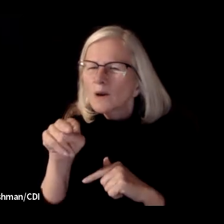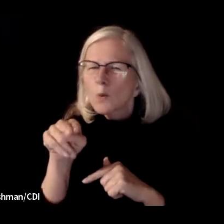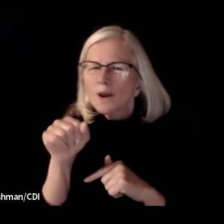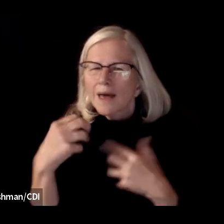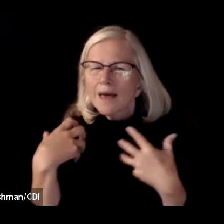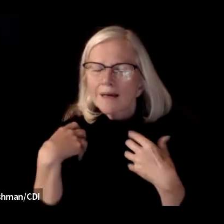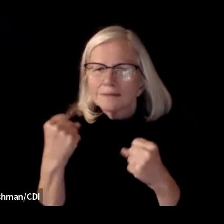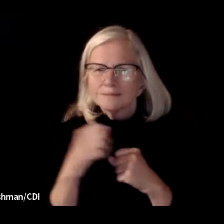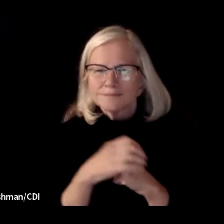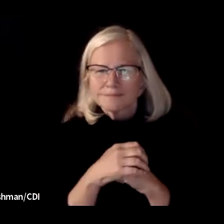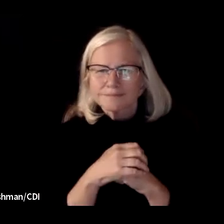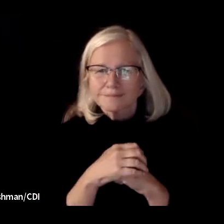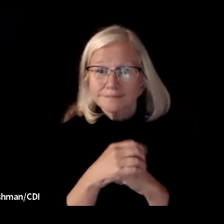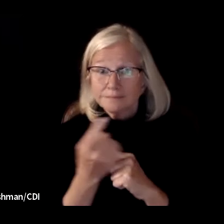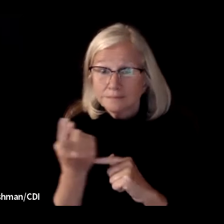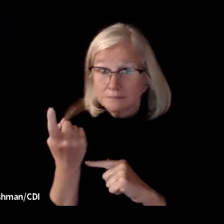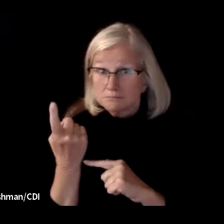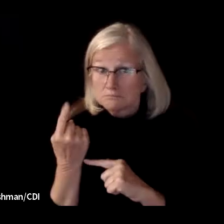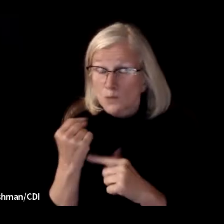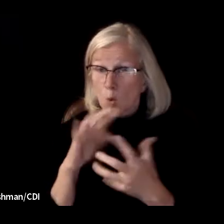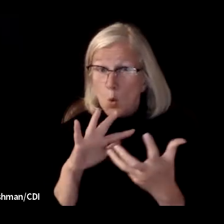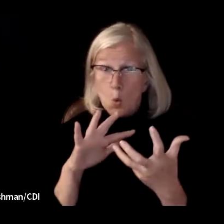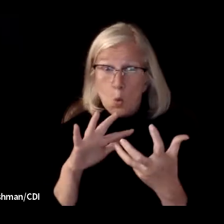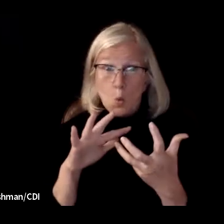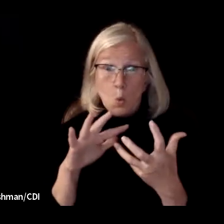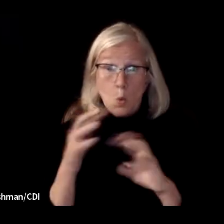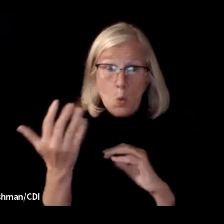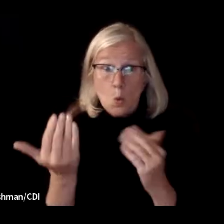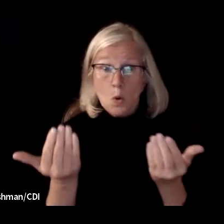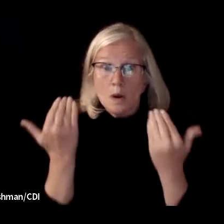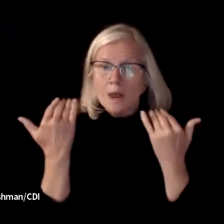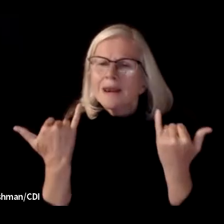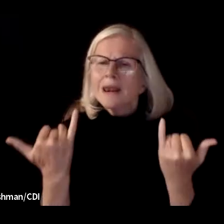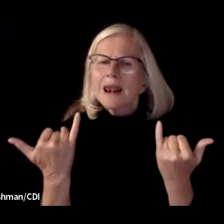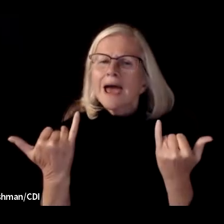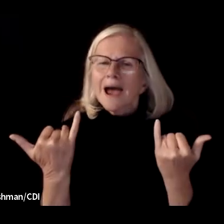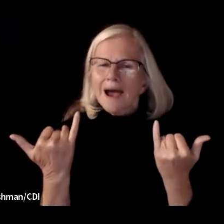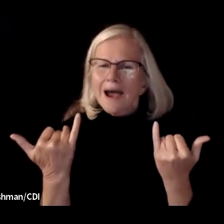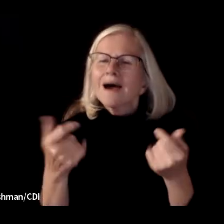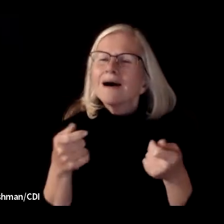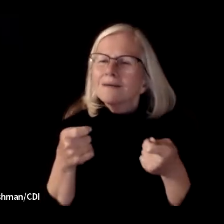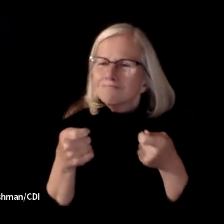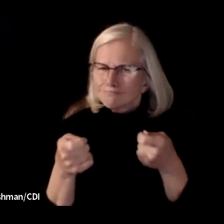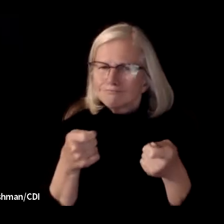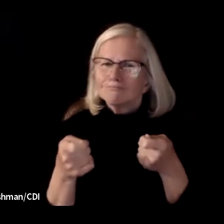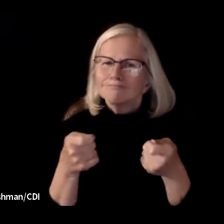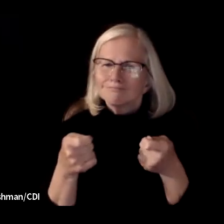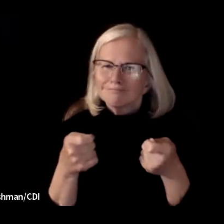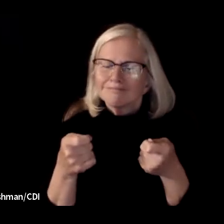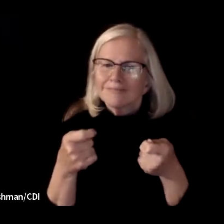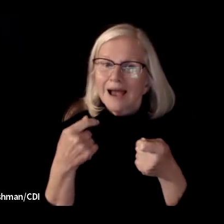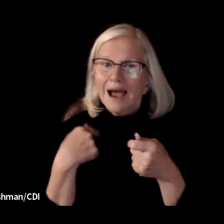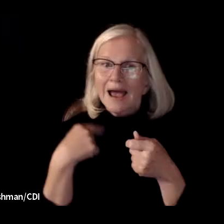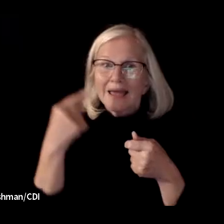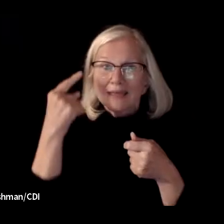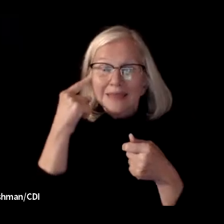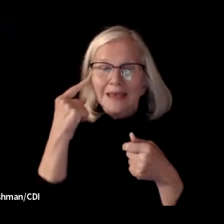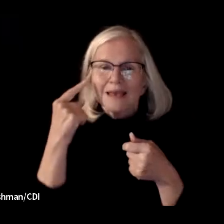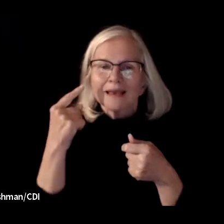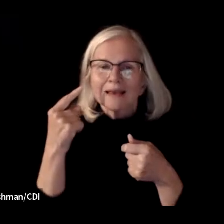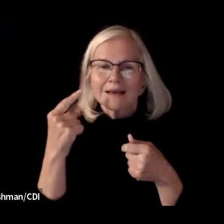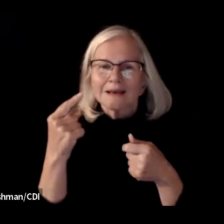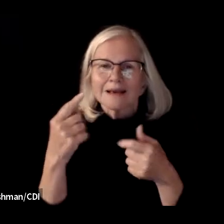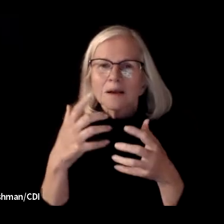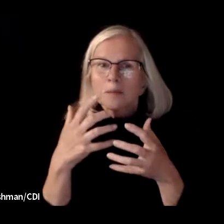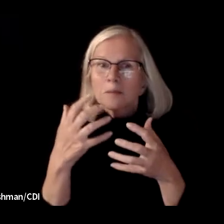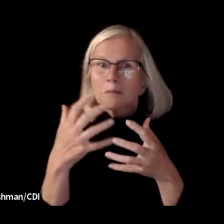sort of shut down certain services for a period of time and then, open them back up. But I think, there was a lot of fear around COVID. There was a lot of fear around